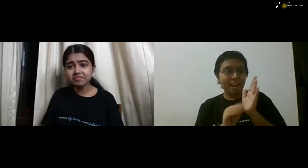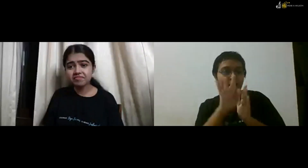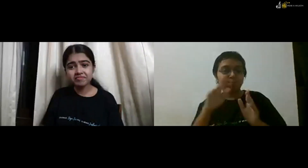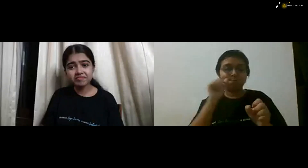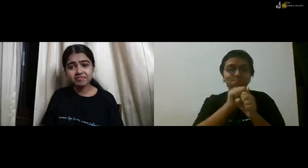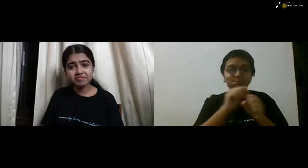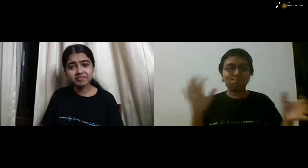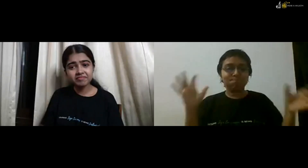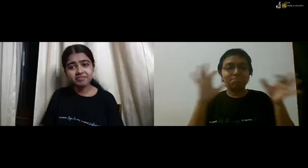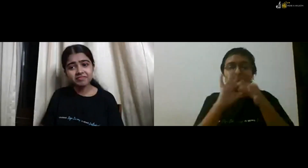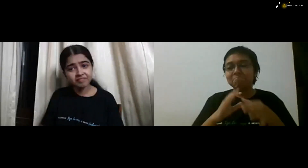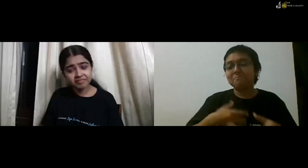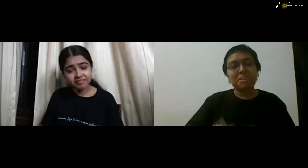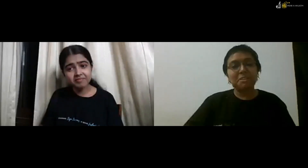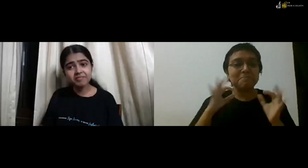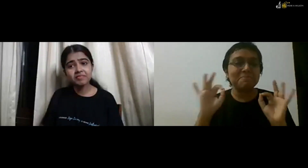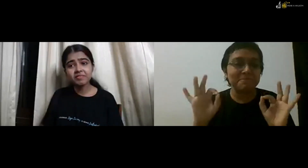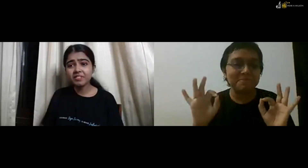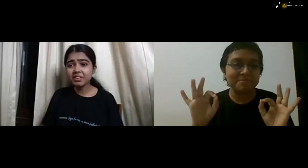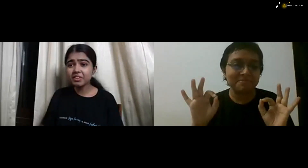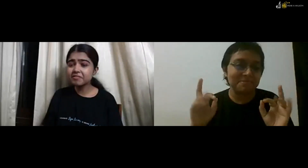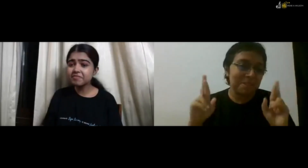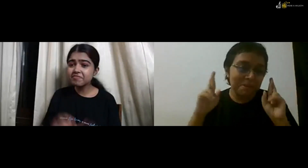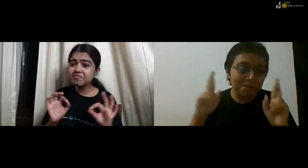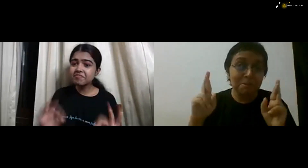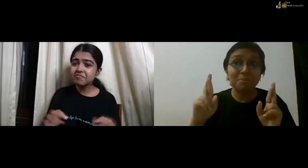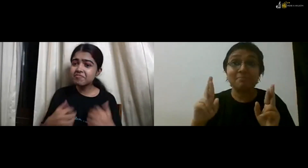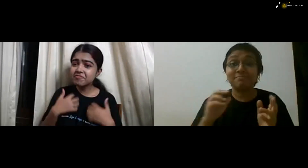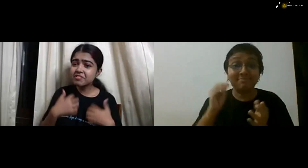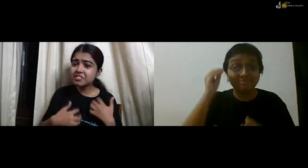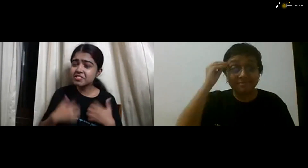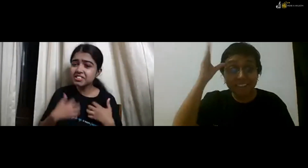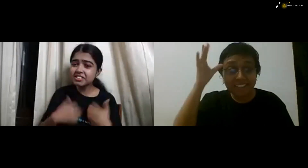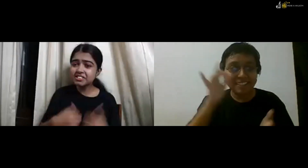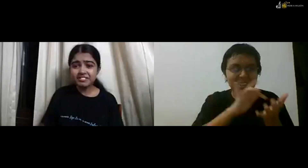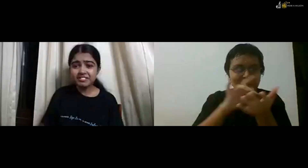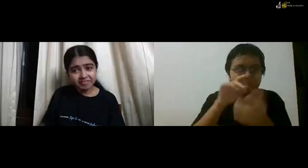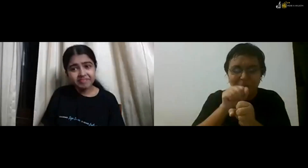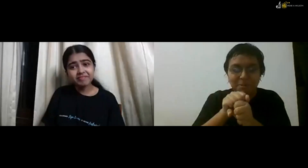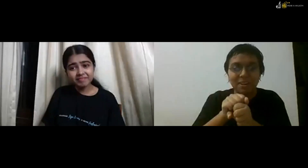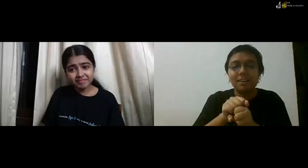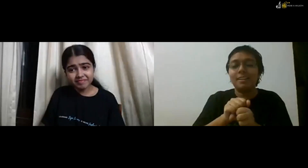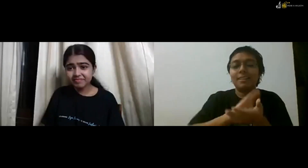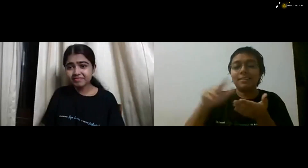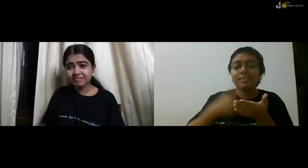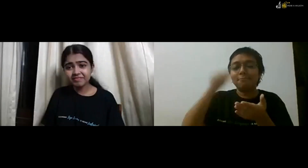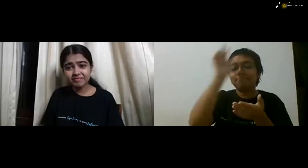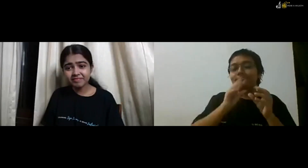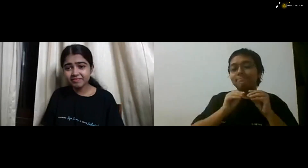so many things. And with Hero Million, partnering with Hero Million, we're really, really happy, and I really hope that there's more